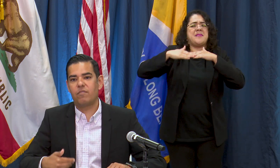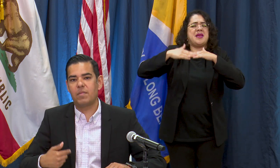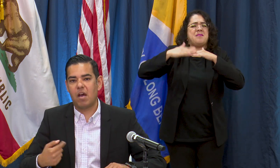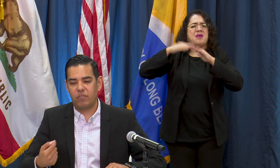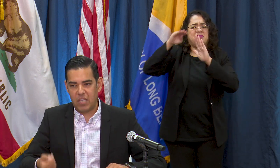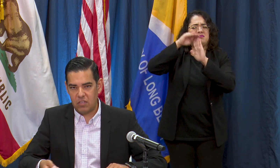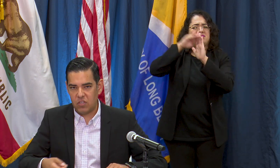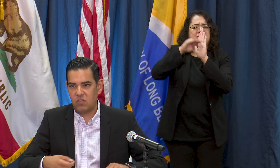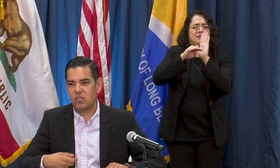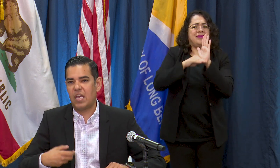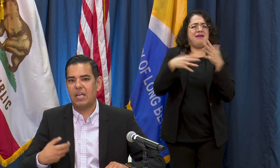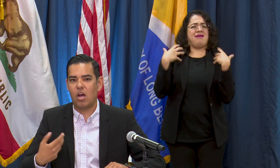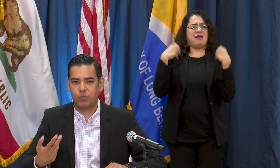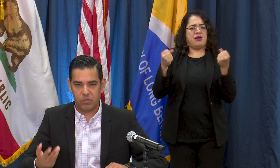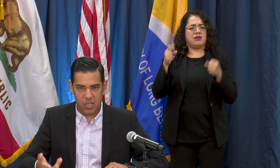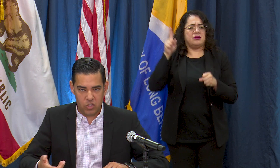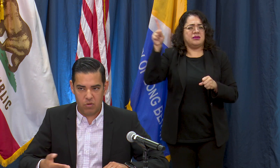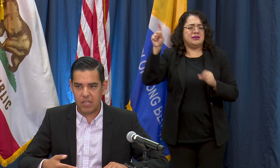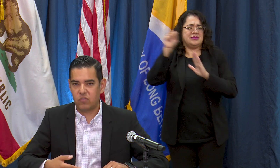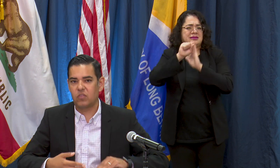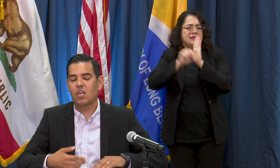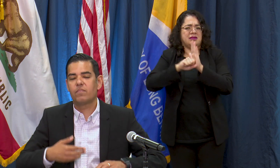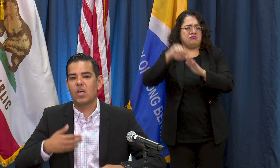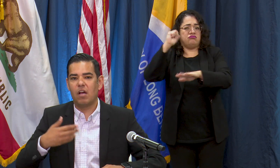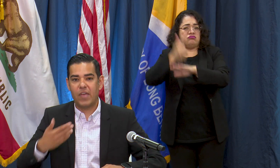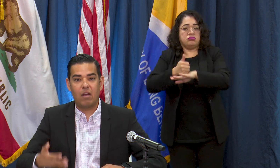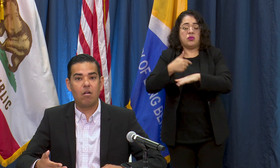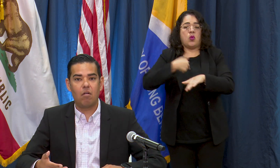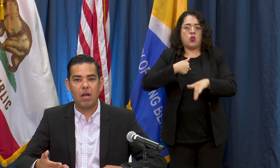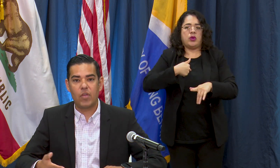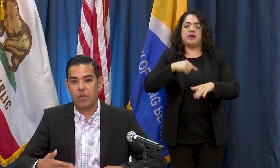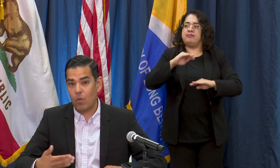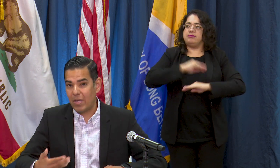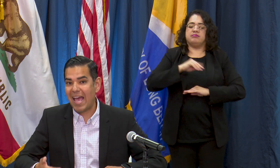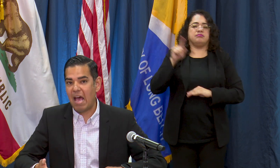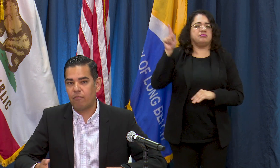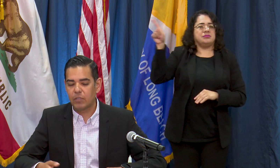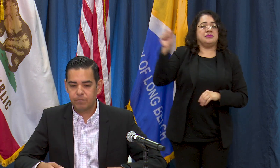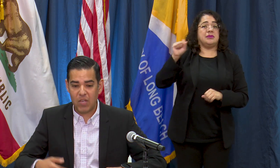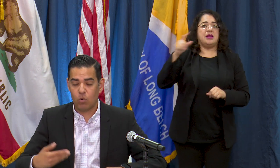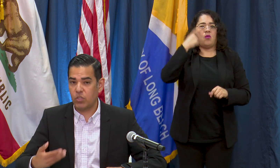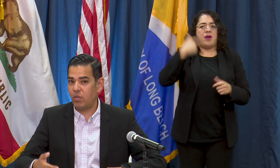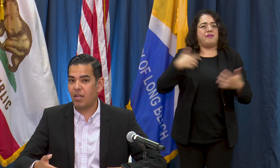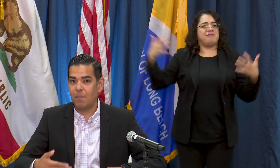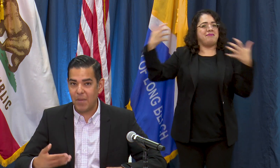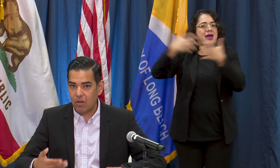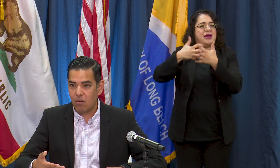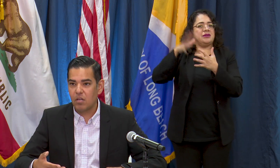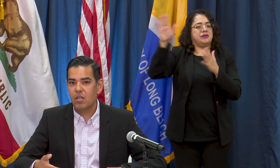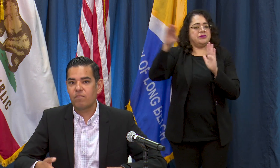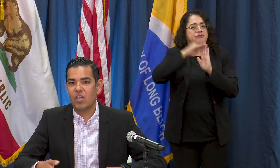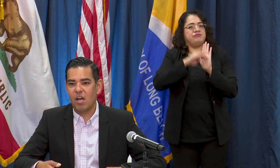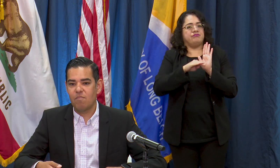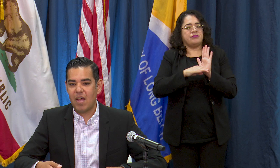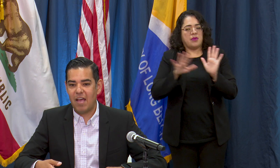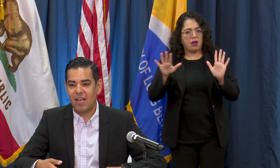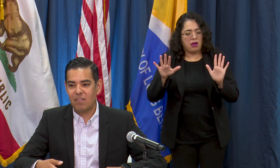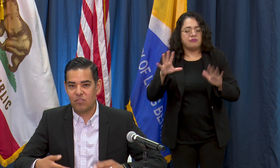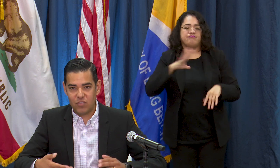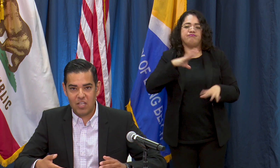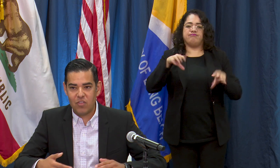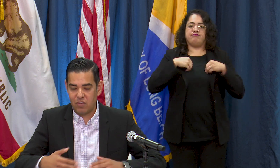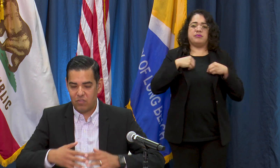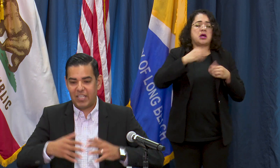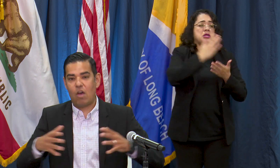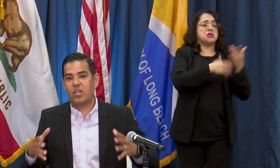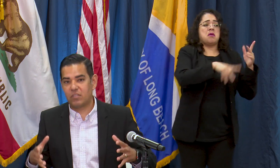because of the amount of cases and hospitalization rates that we have. Now we're doing better as